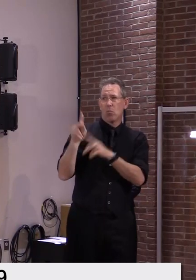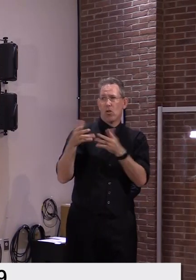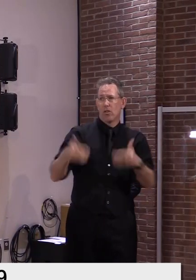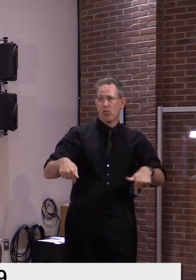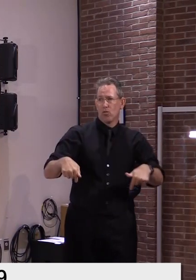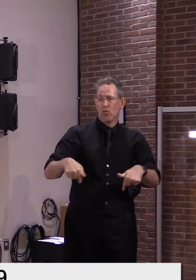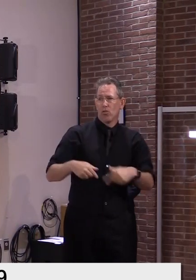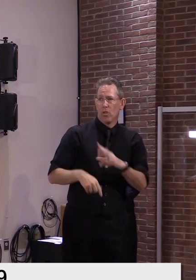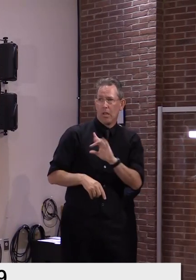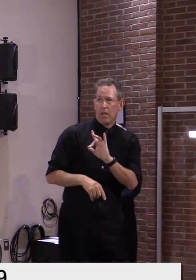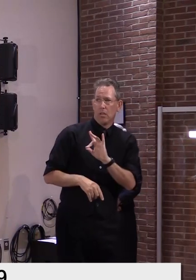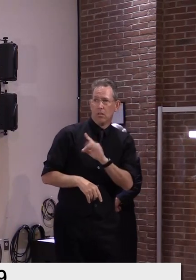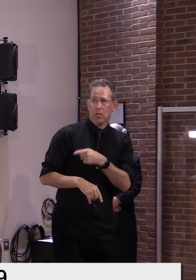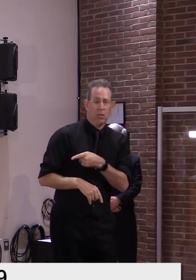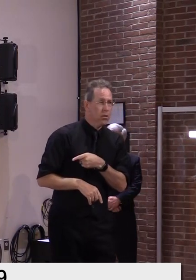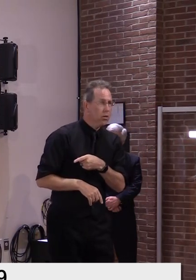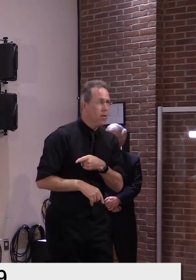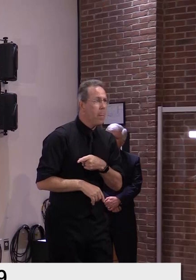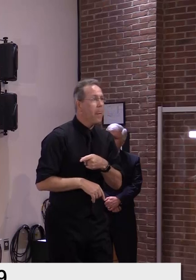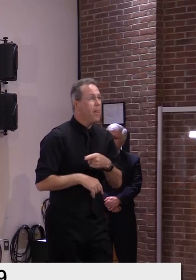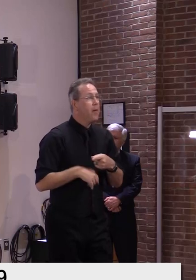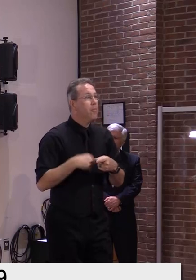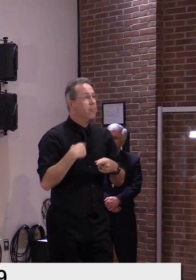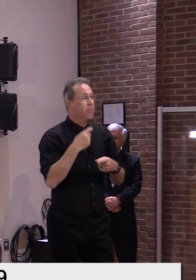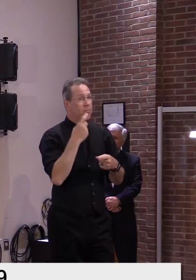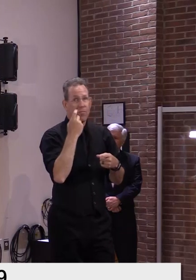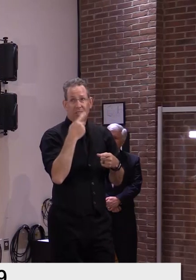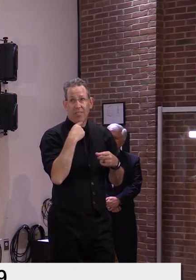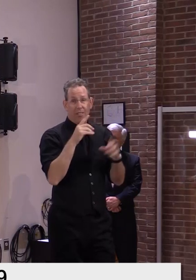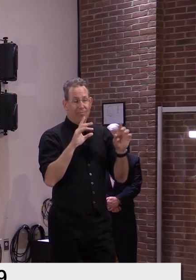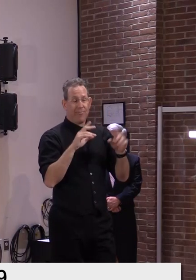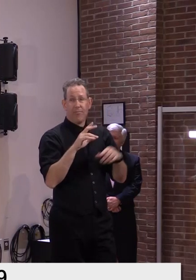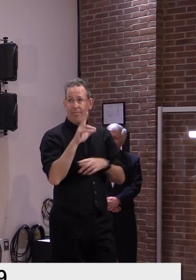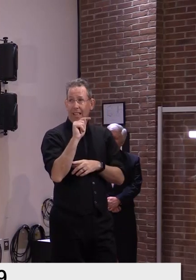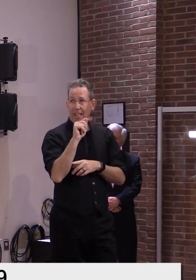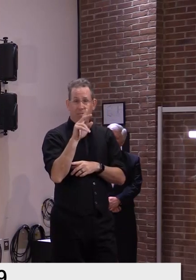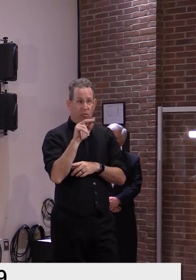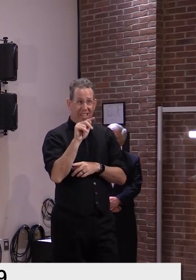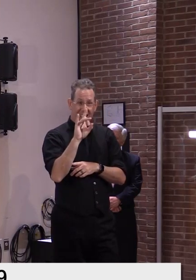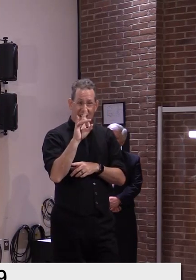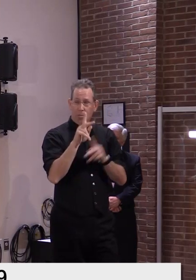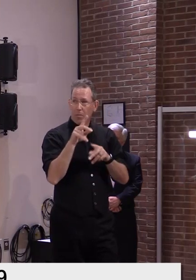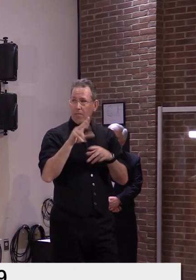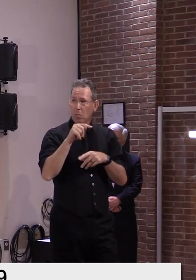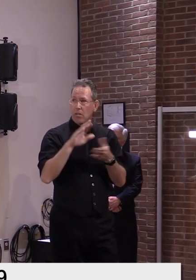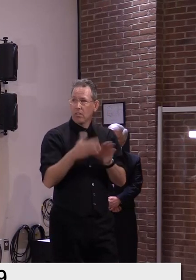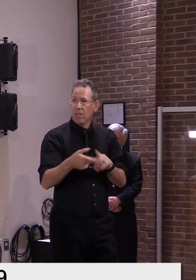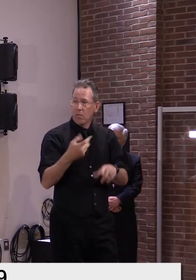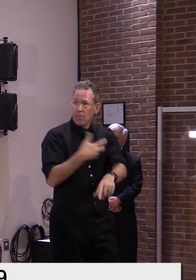That is clearly not the data that we have, for sure.